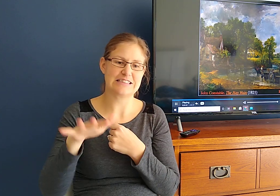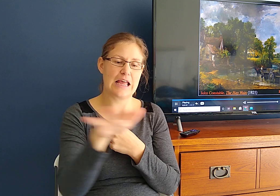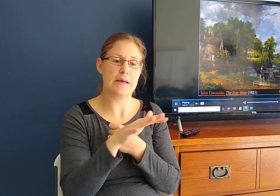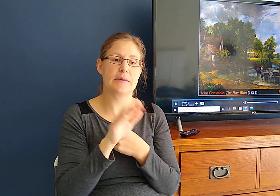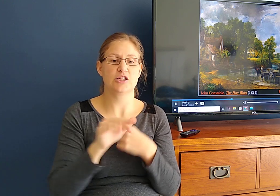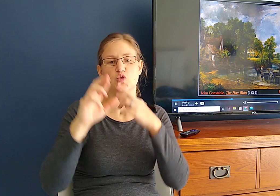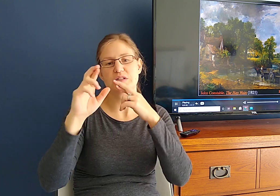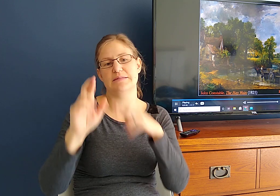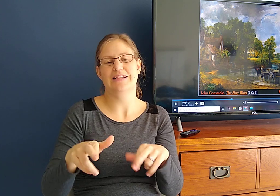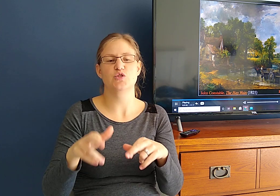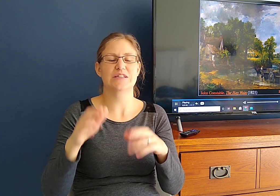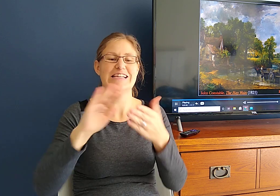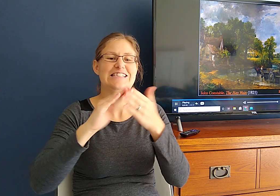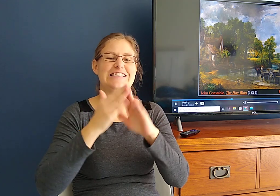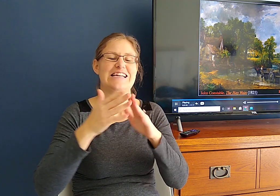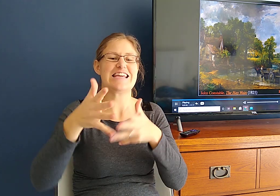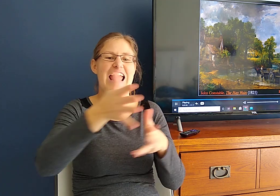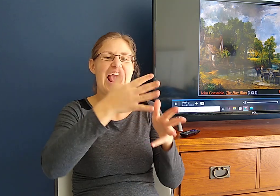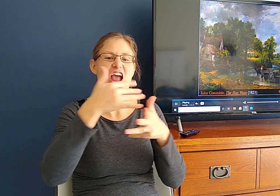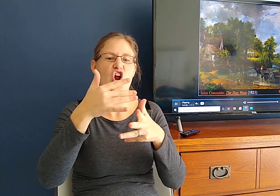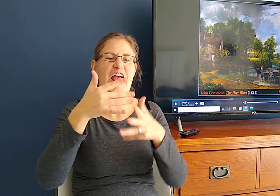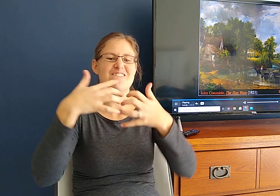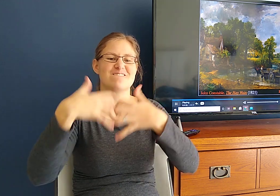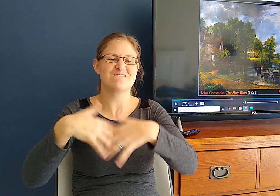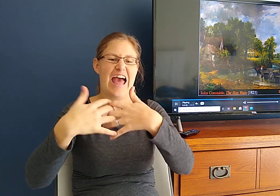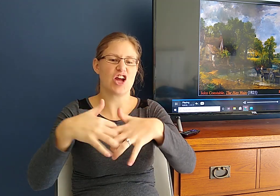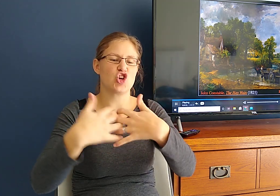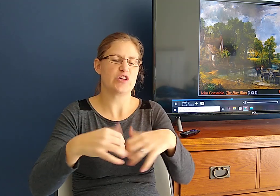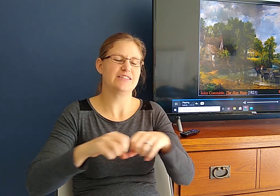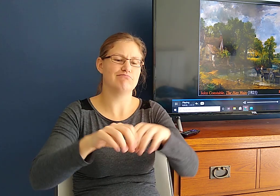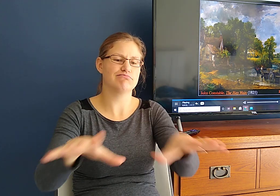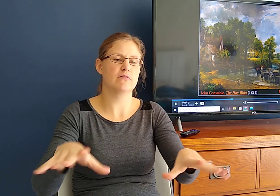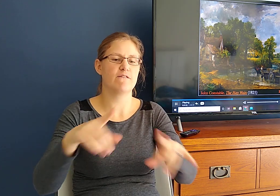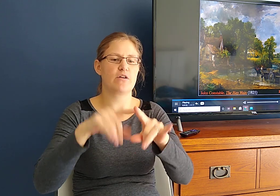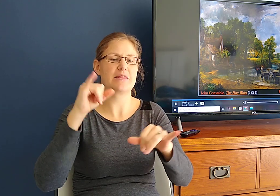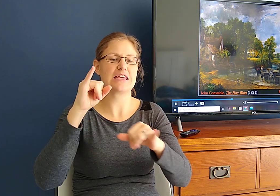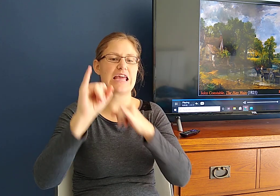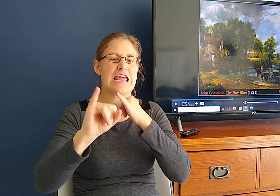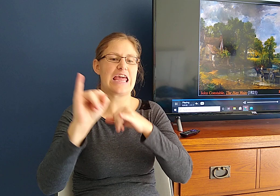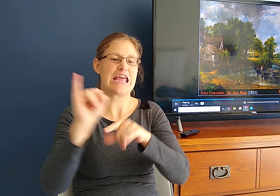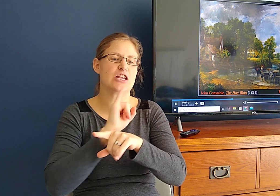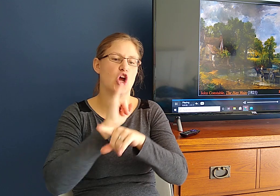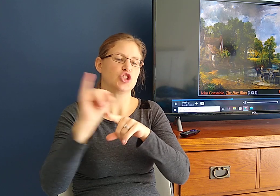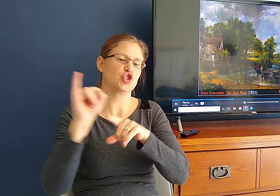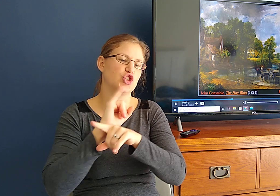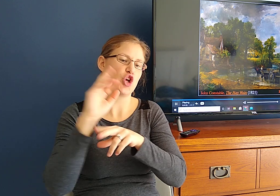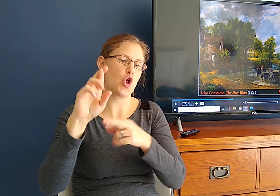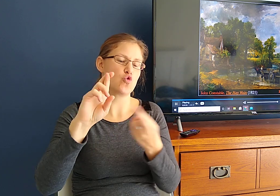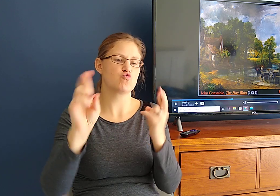sooty air and sprawling factories of the Industrial Revolution. He was the son of a wealthy